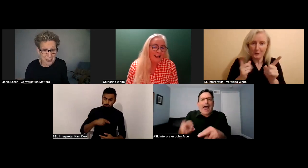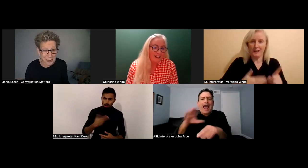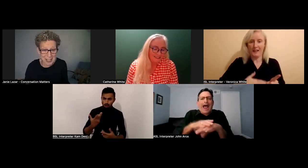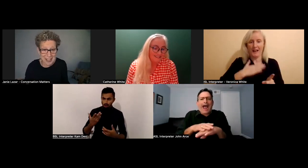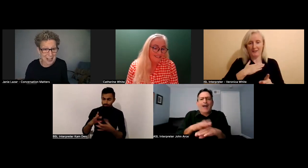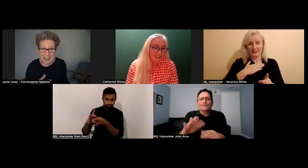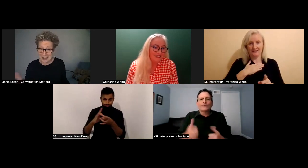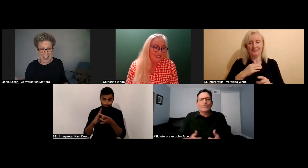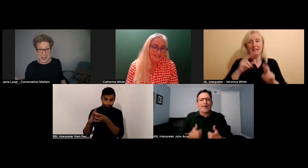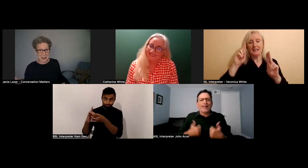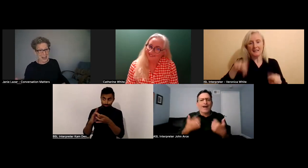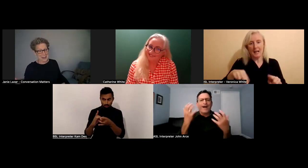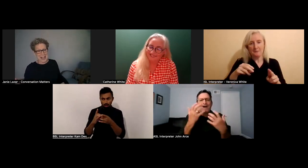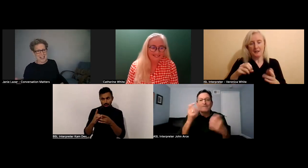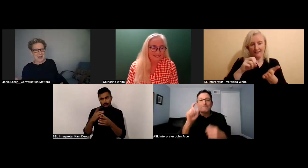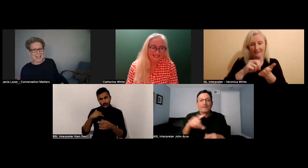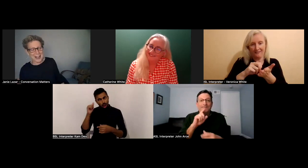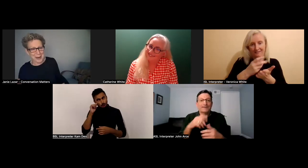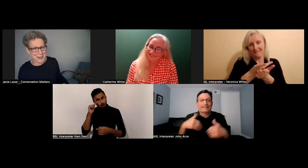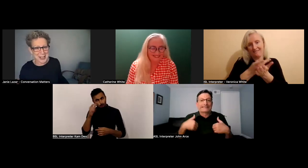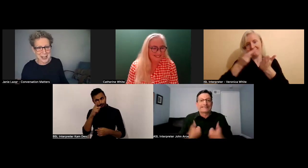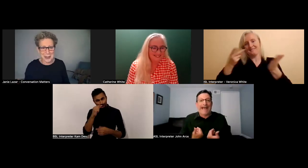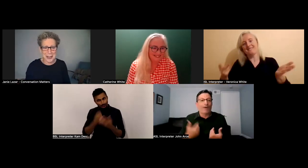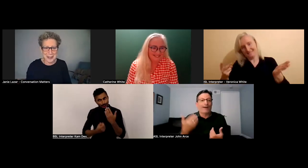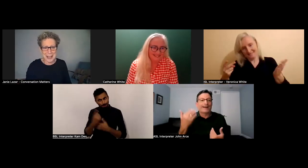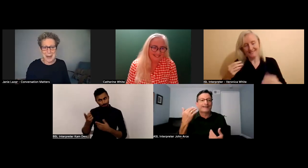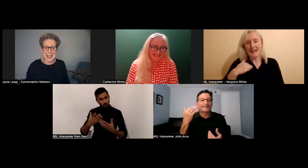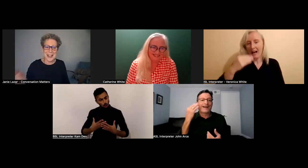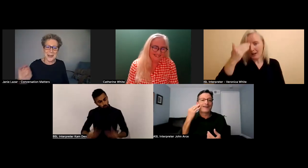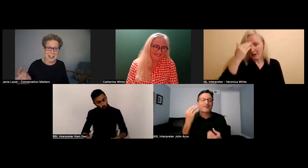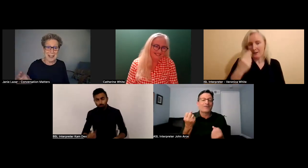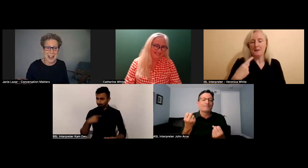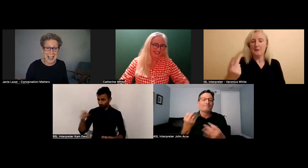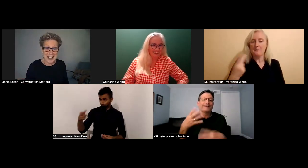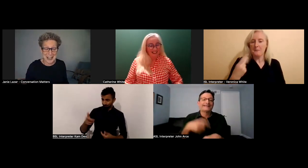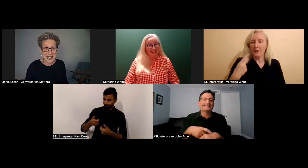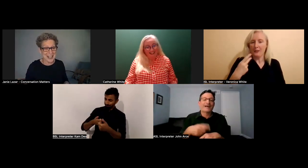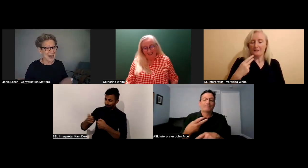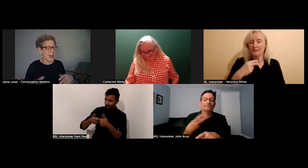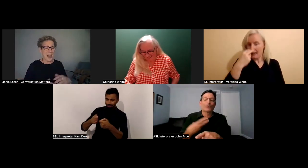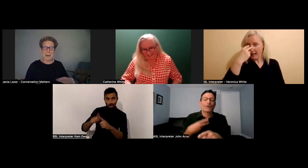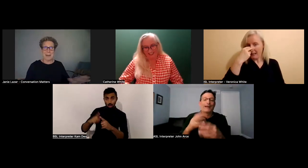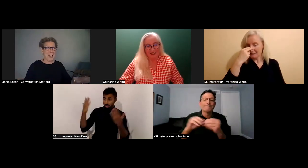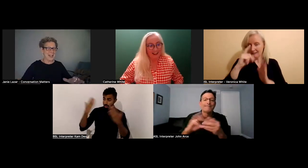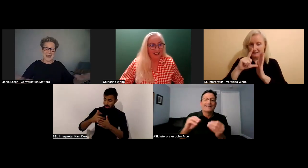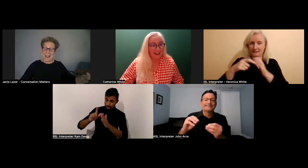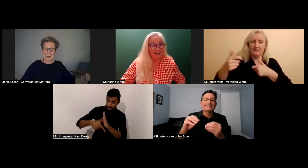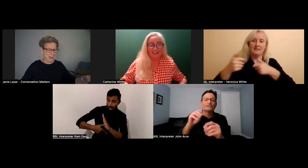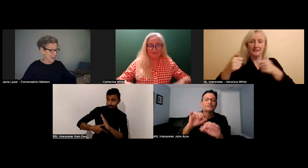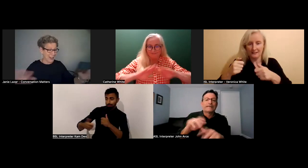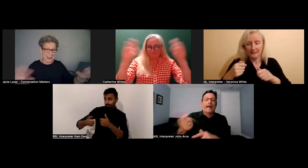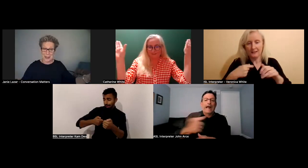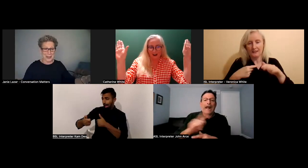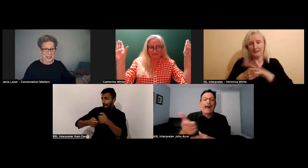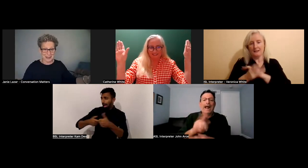be exhausting. And I know, because many times you and I have had a message very, very late at night saying, I'm in